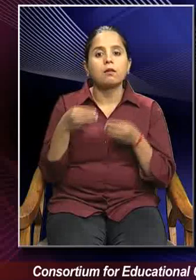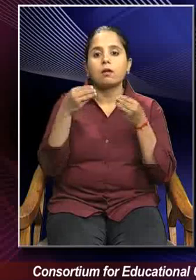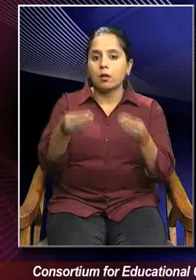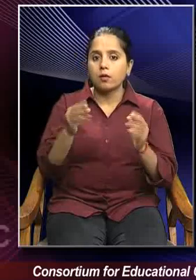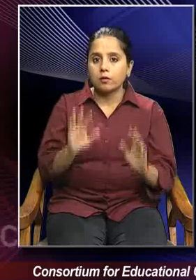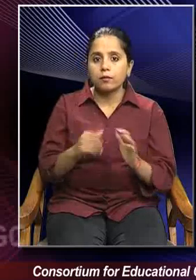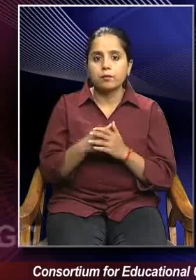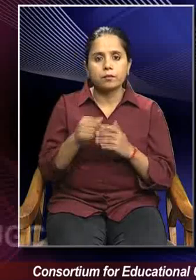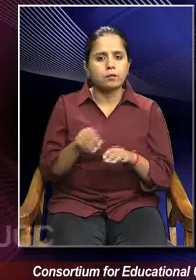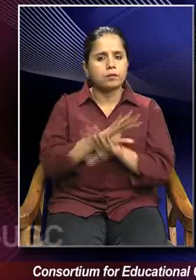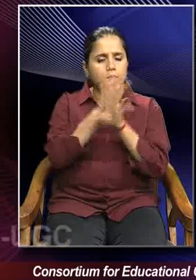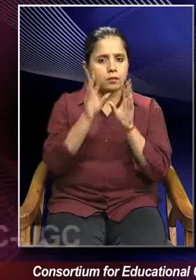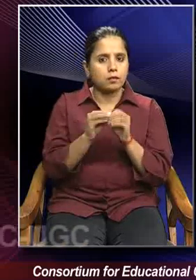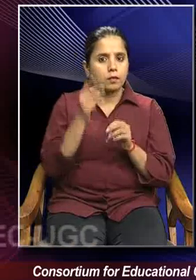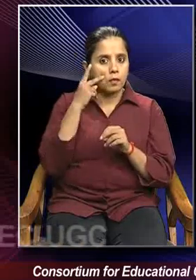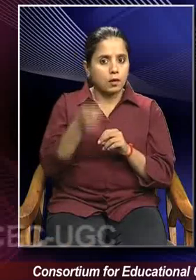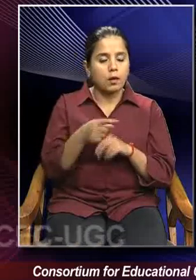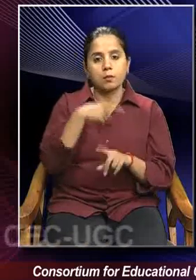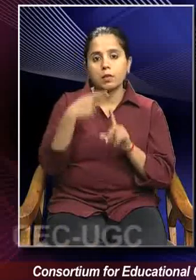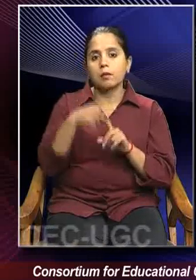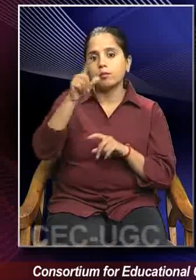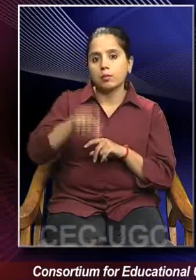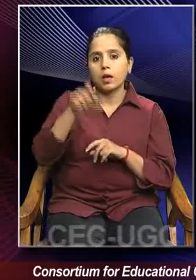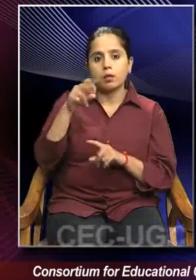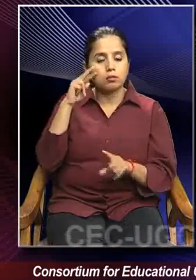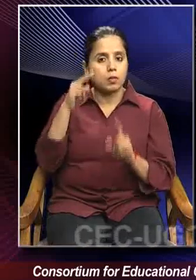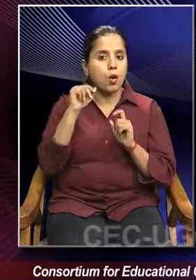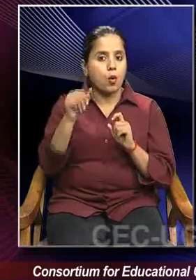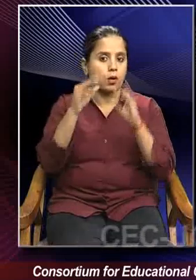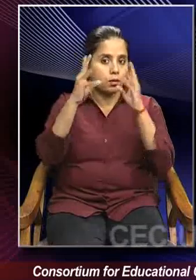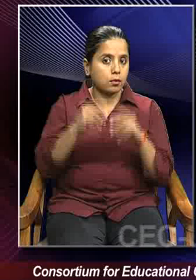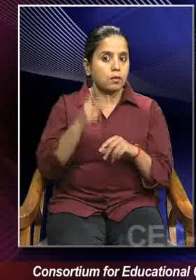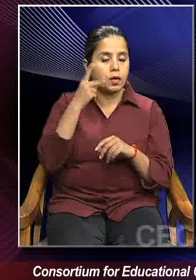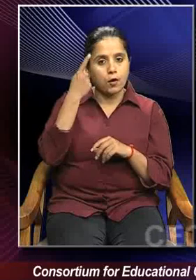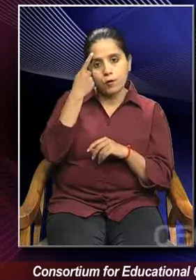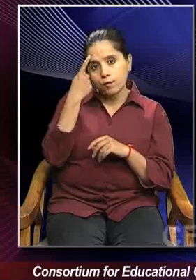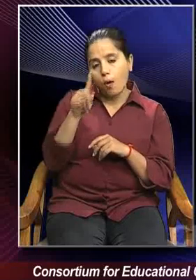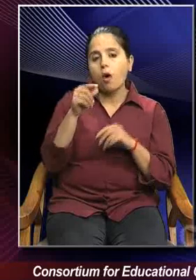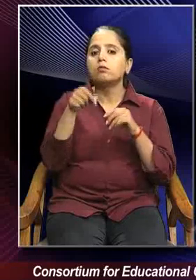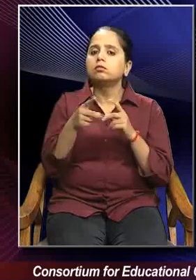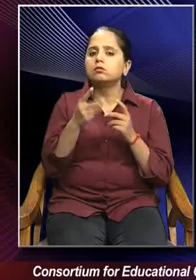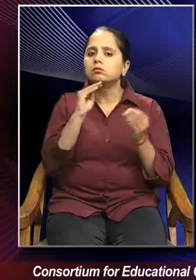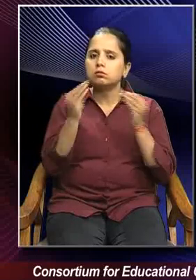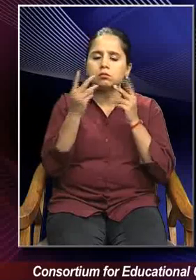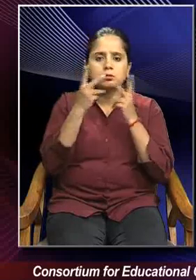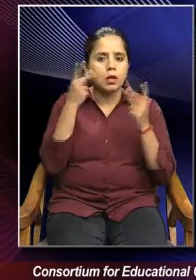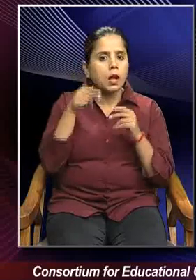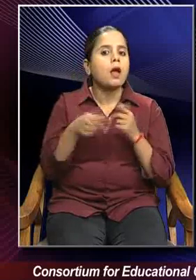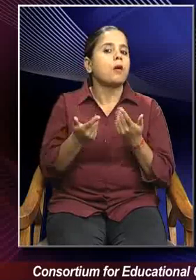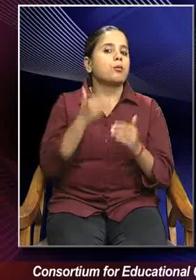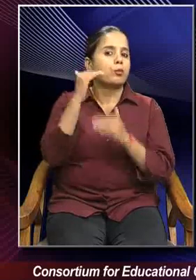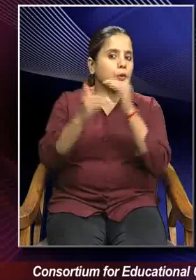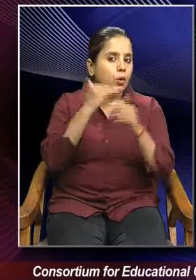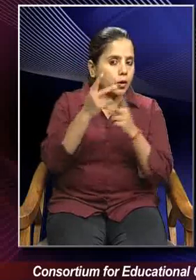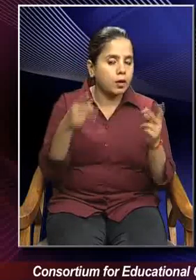a comprehensive and people-centric methods for assessing the progress